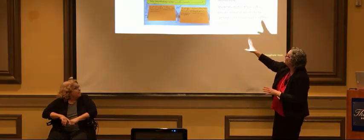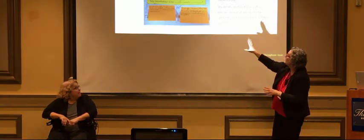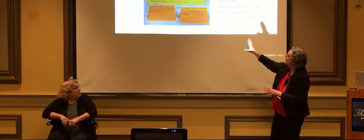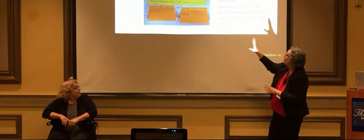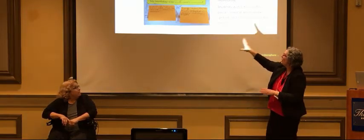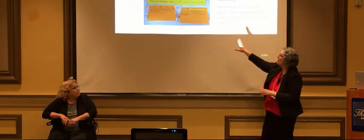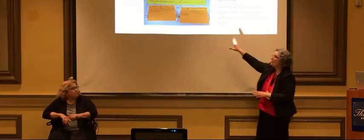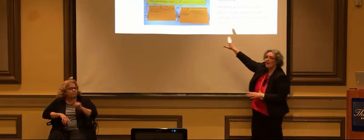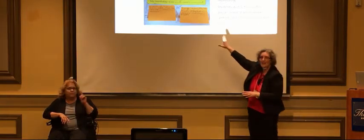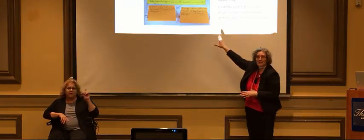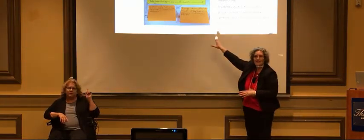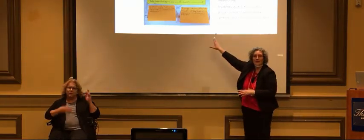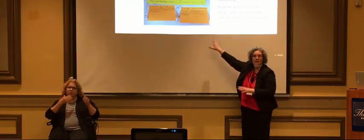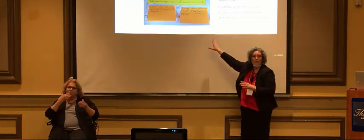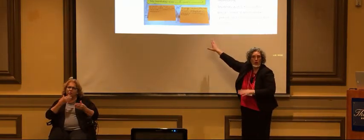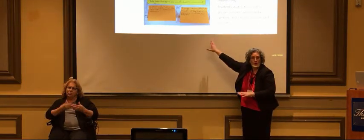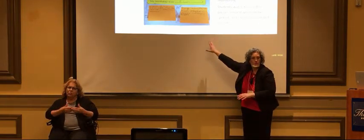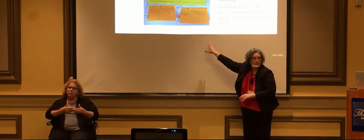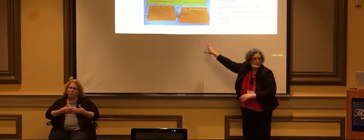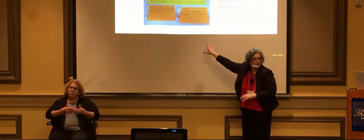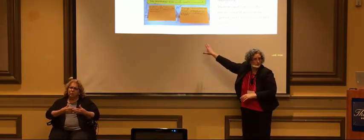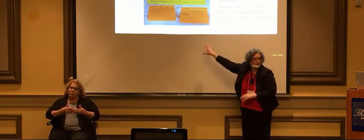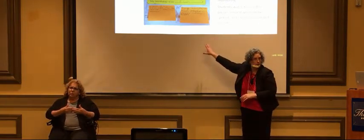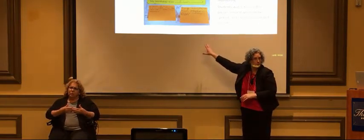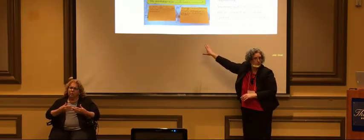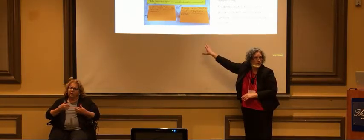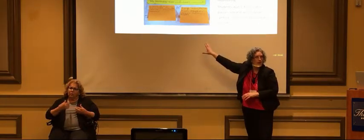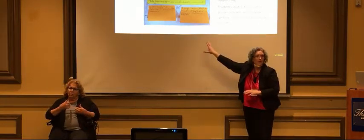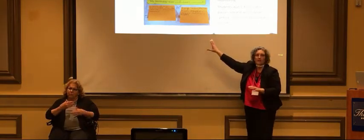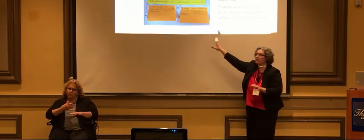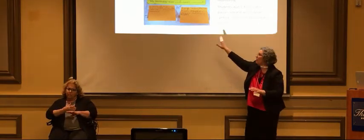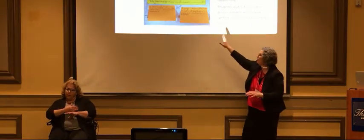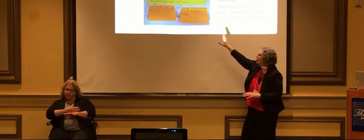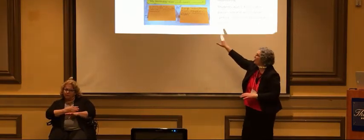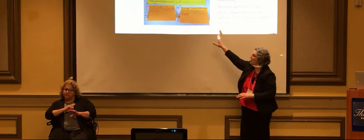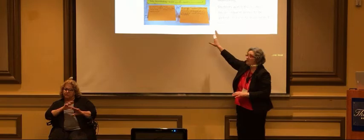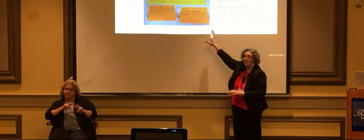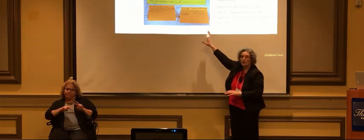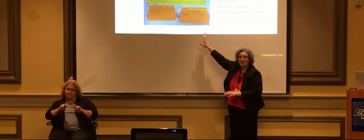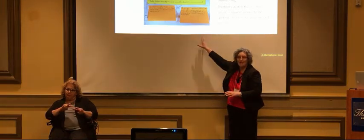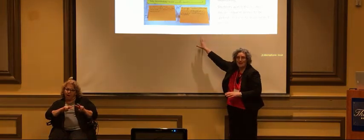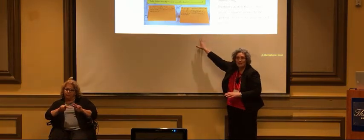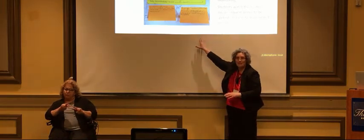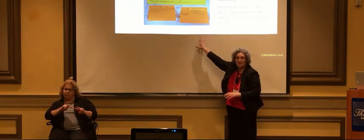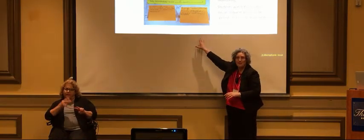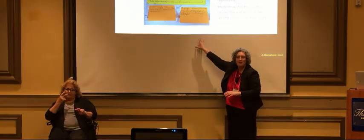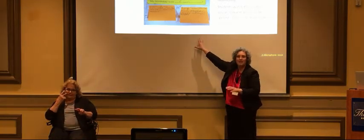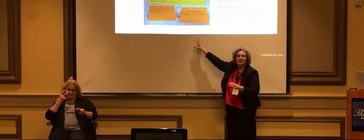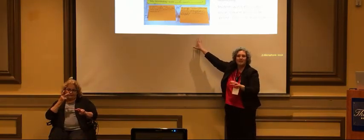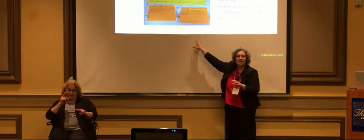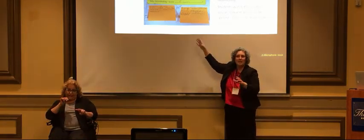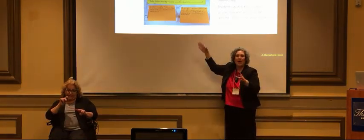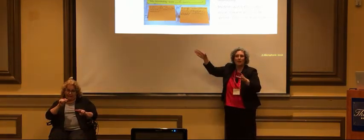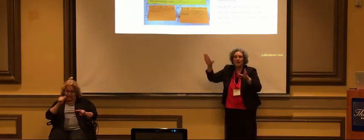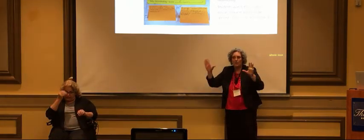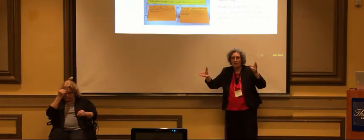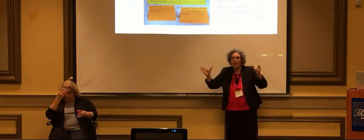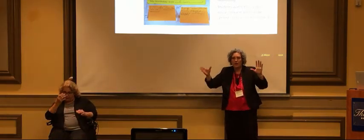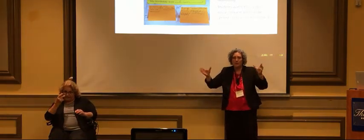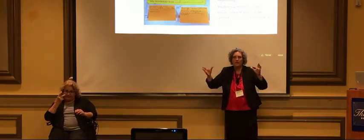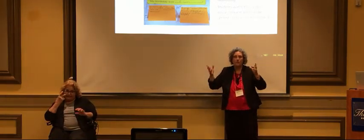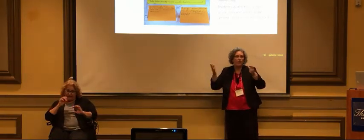But this is a great place to get progress monitoring from. This is a great place to look at data, to see